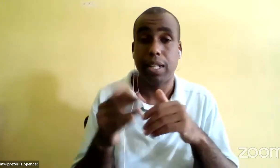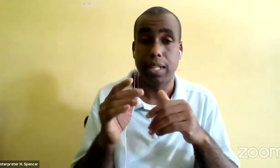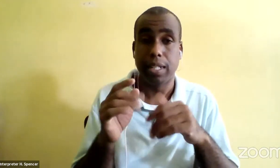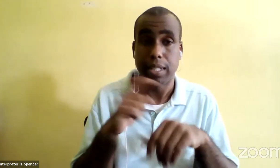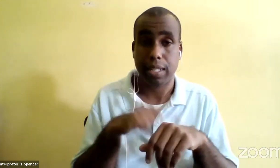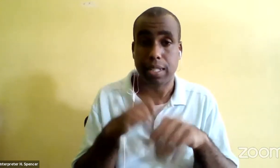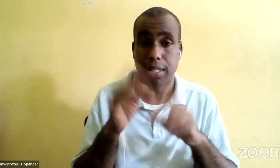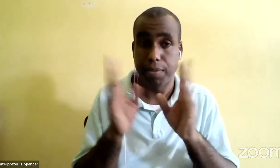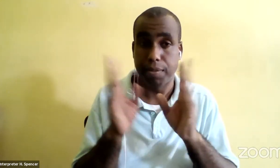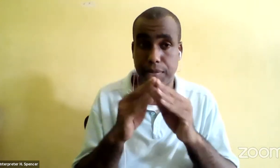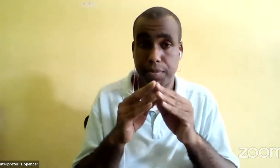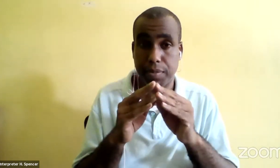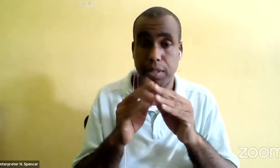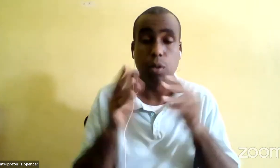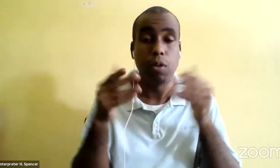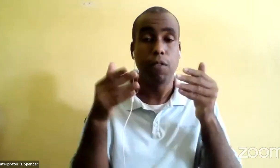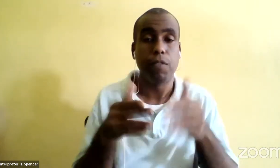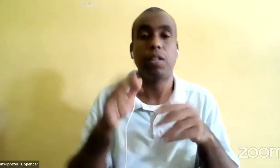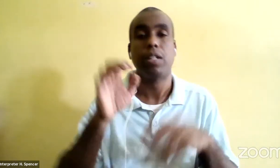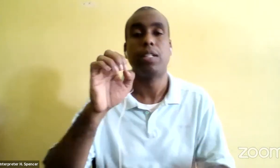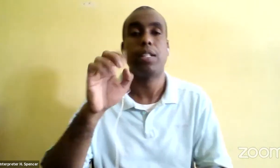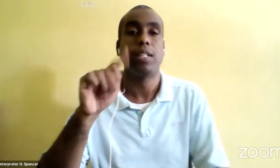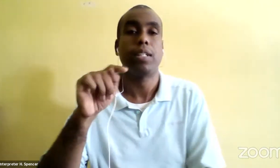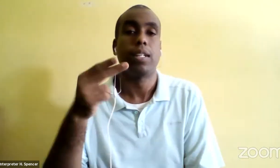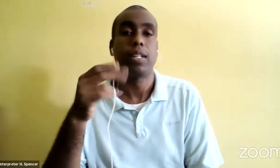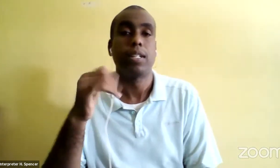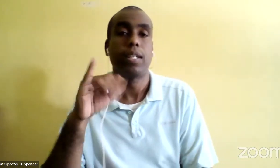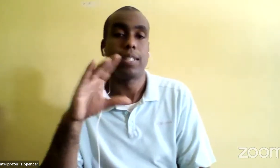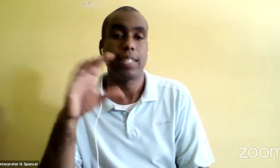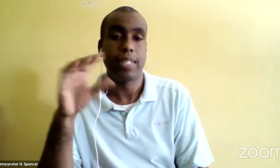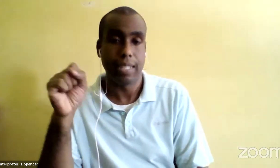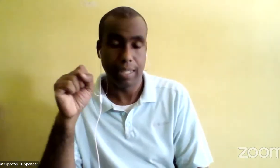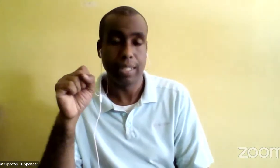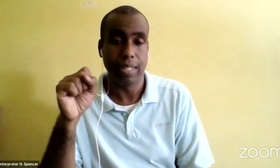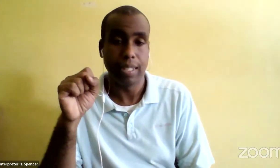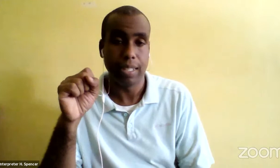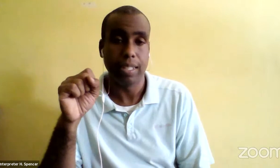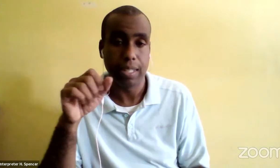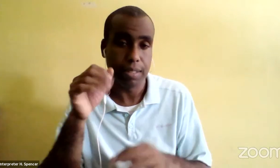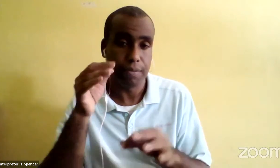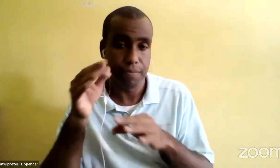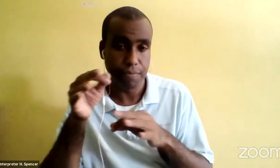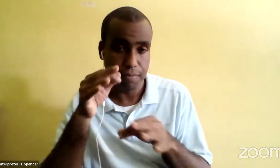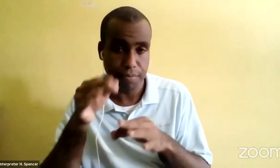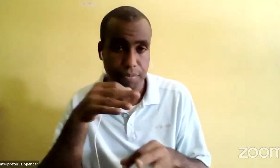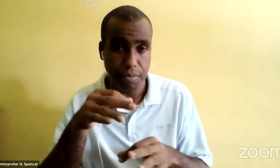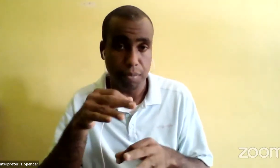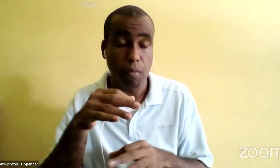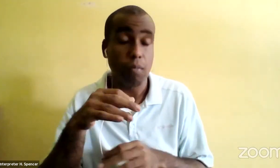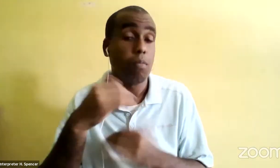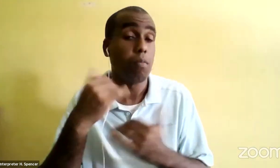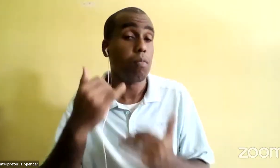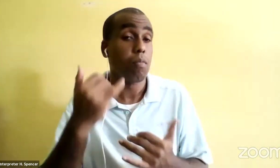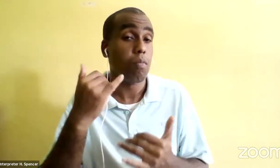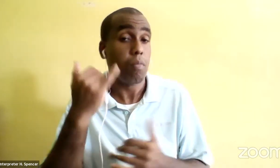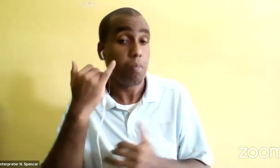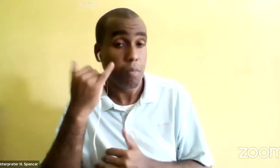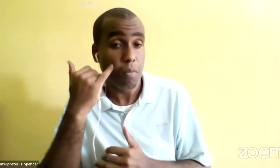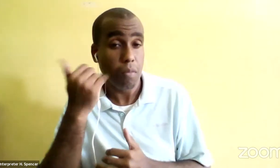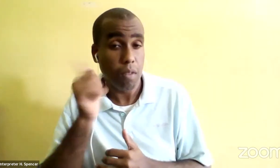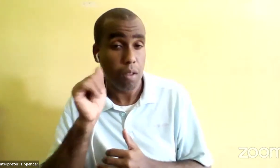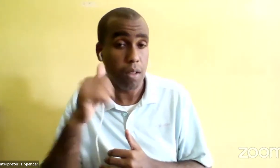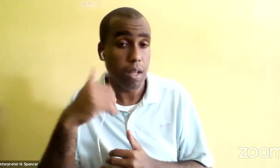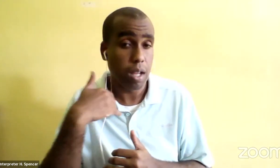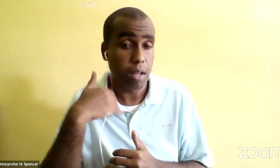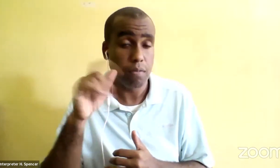ethics presentation, and the next thing right now is if it is that anybody has a particular question about